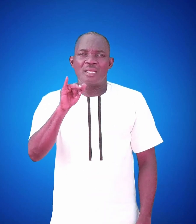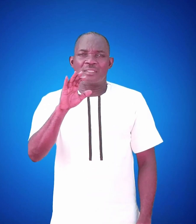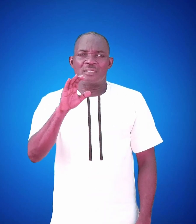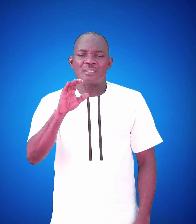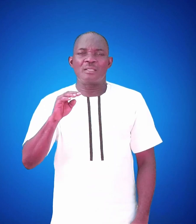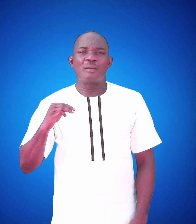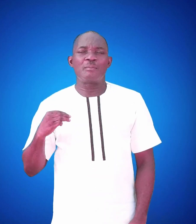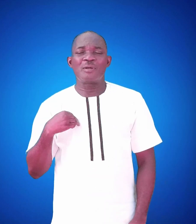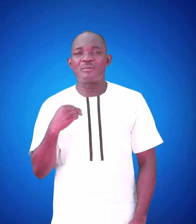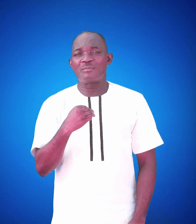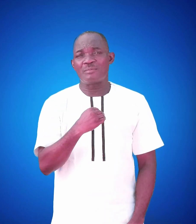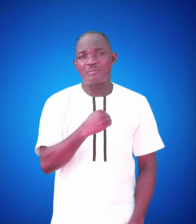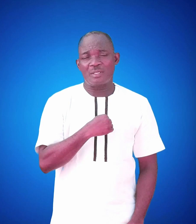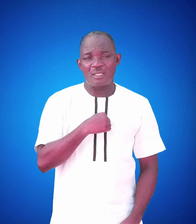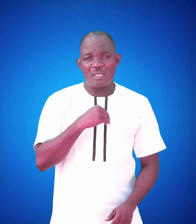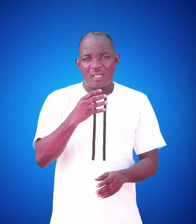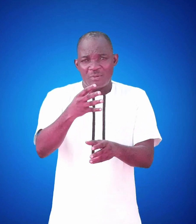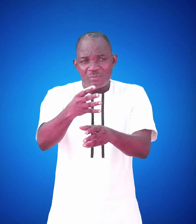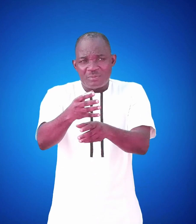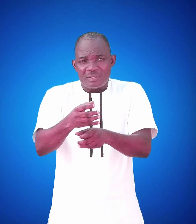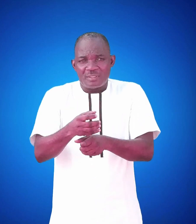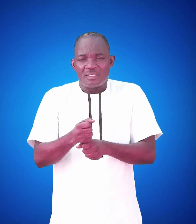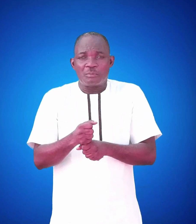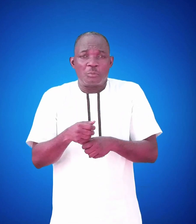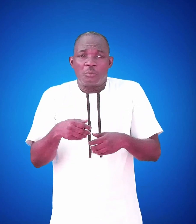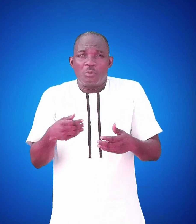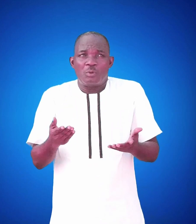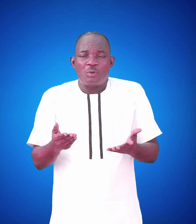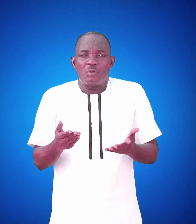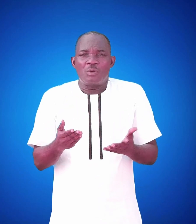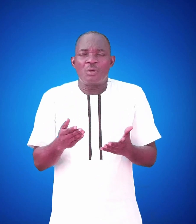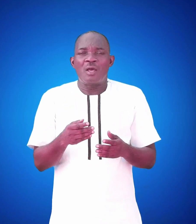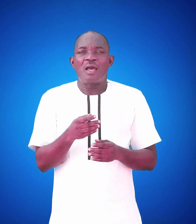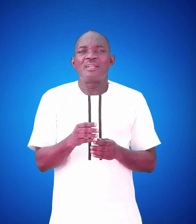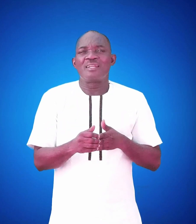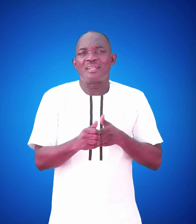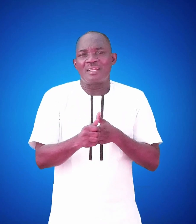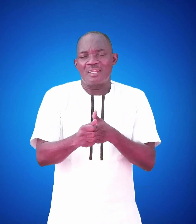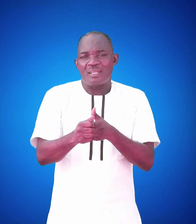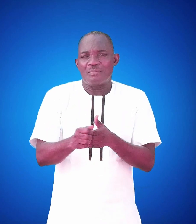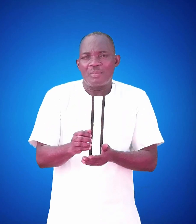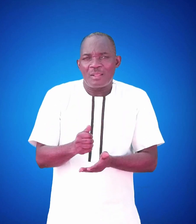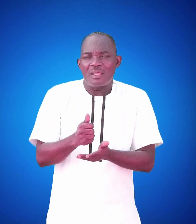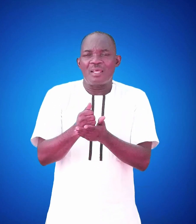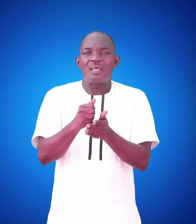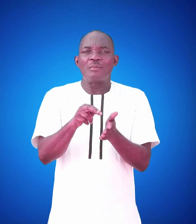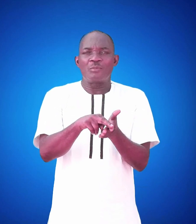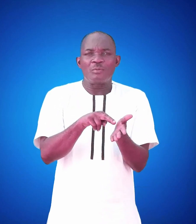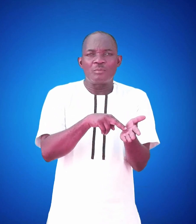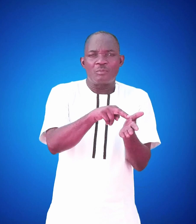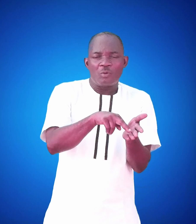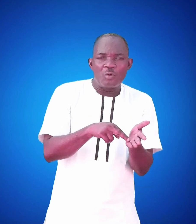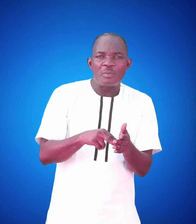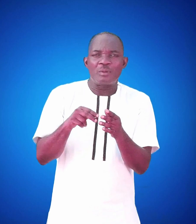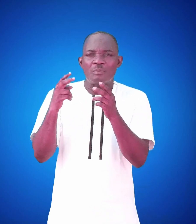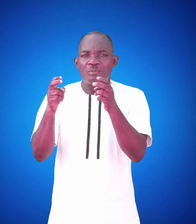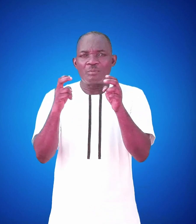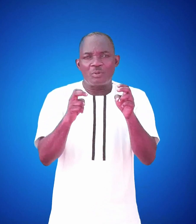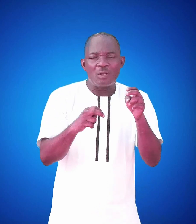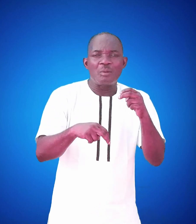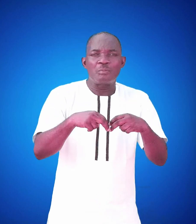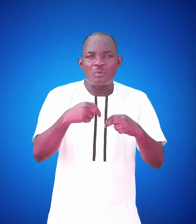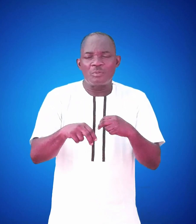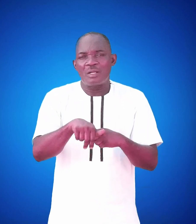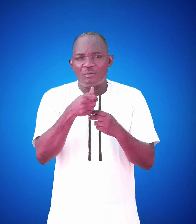CLIC members receive or facilitate the reporting of cases